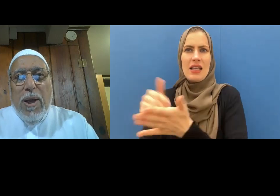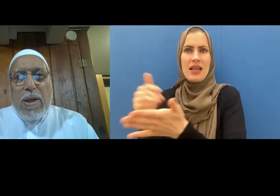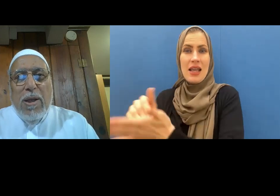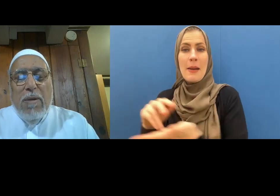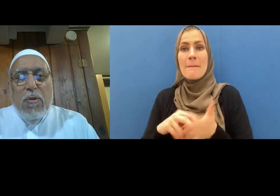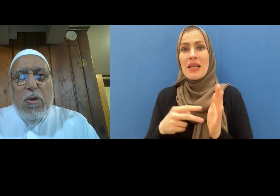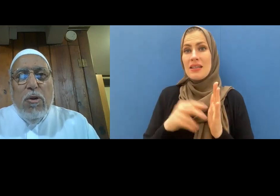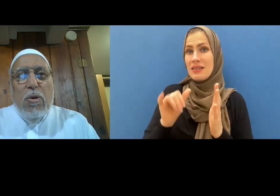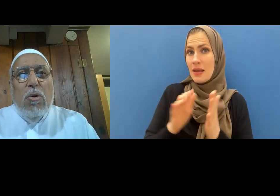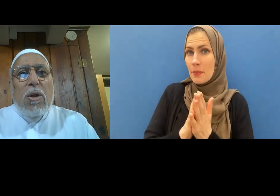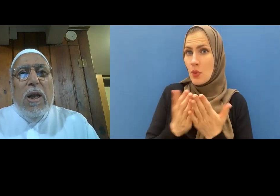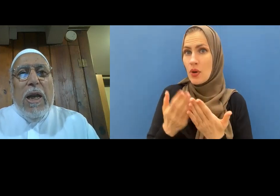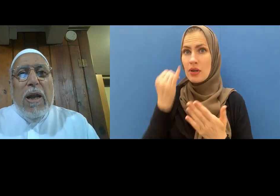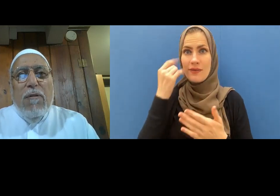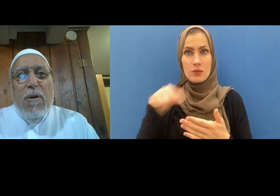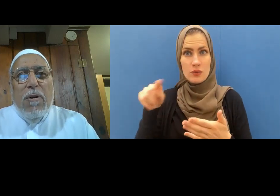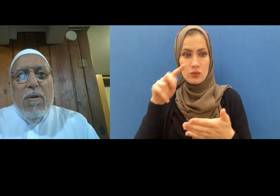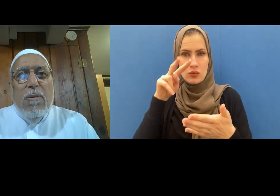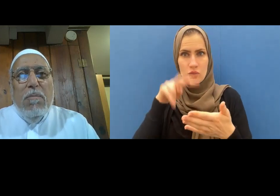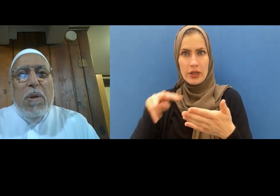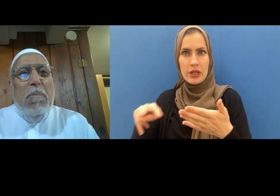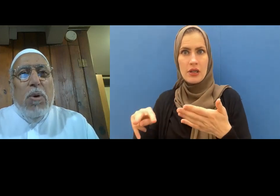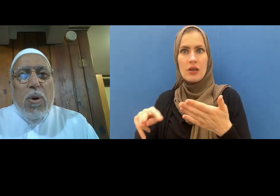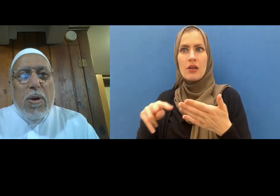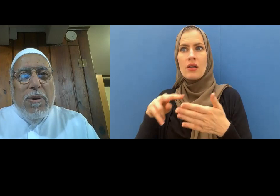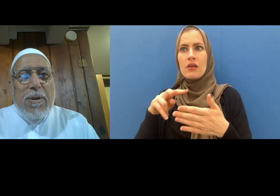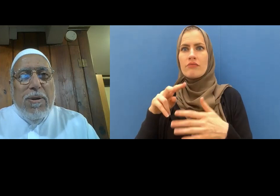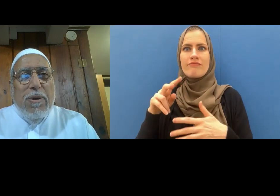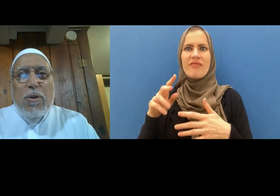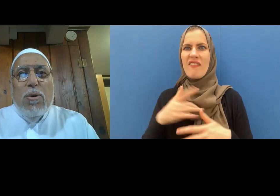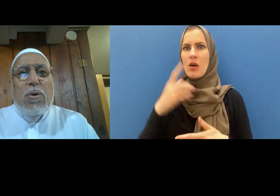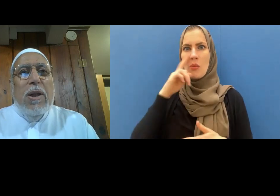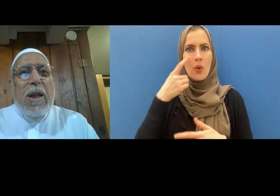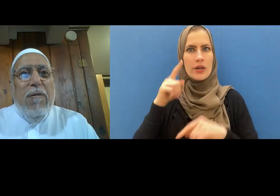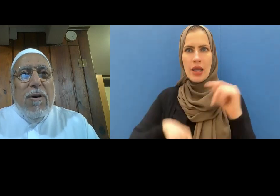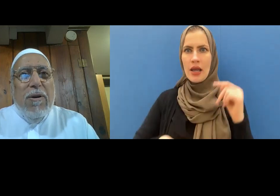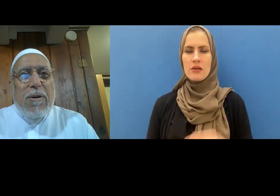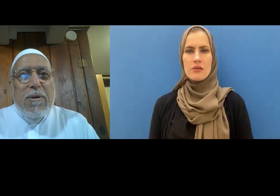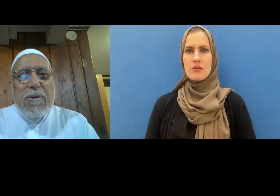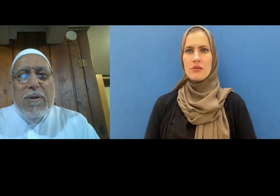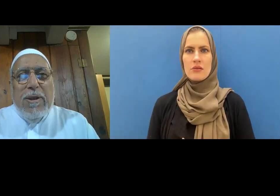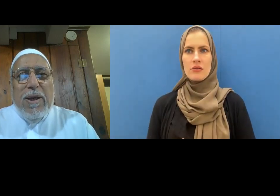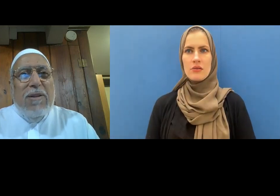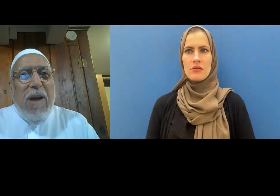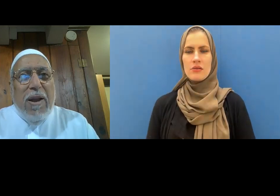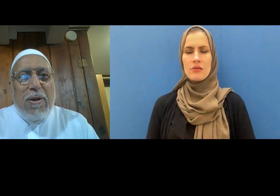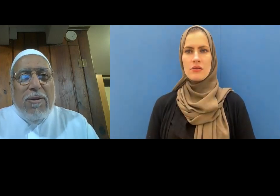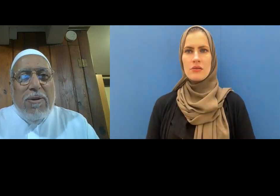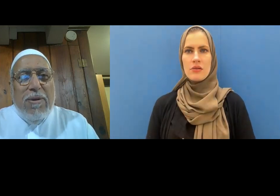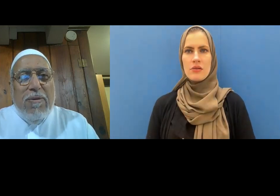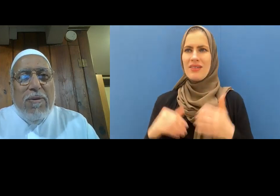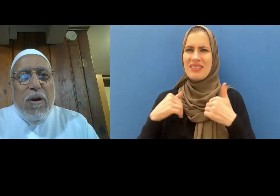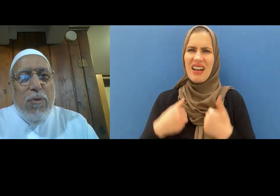you read, you could never be bored. You could never get